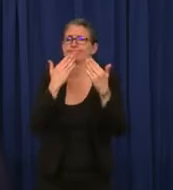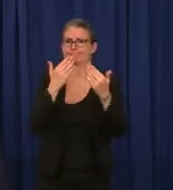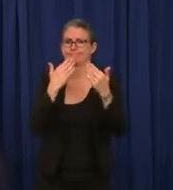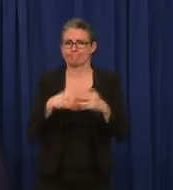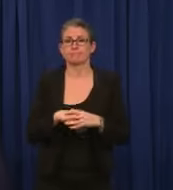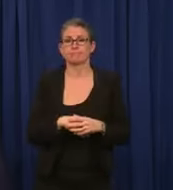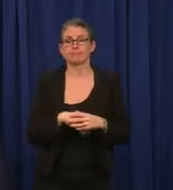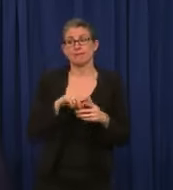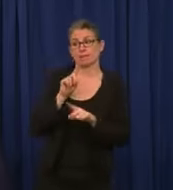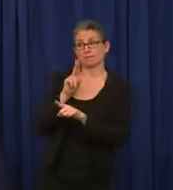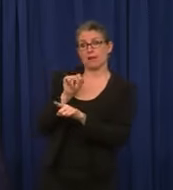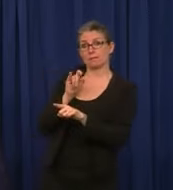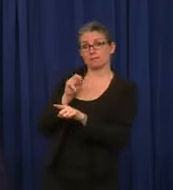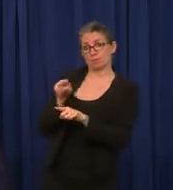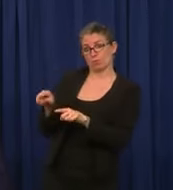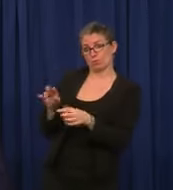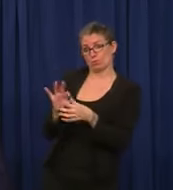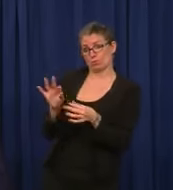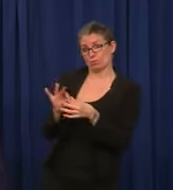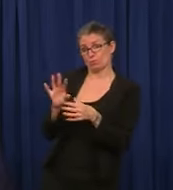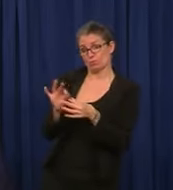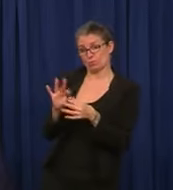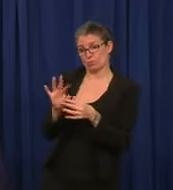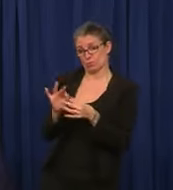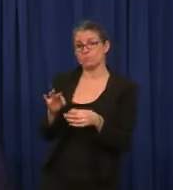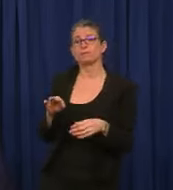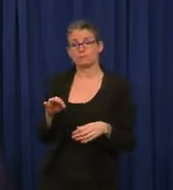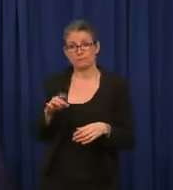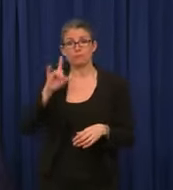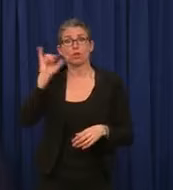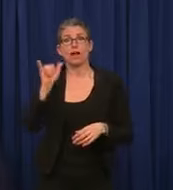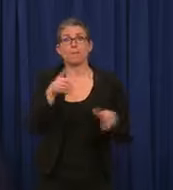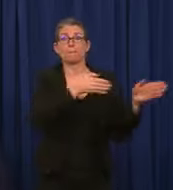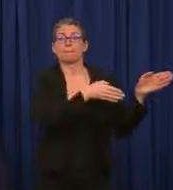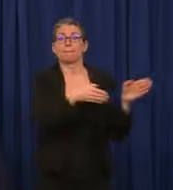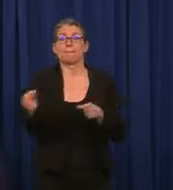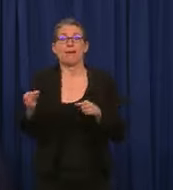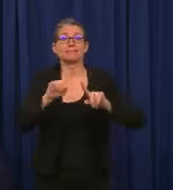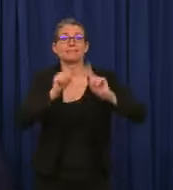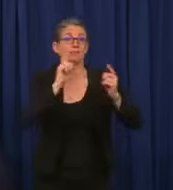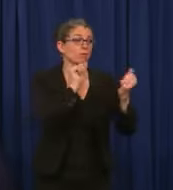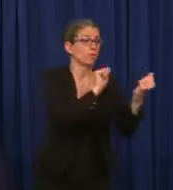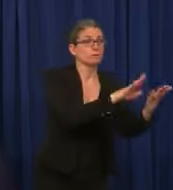different categories of folks. There are some folks who are in the shelter that